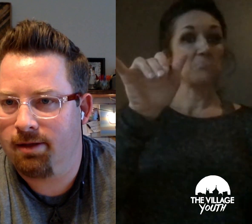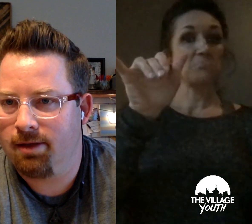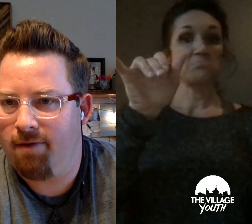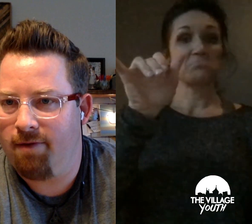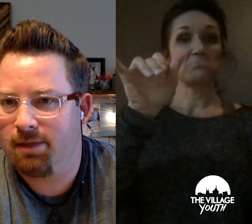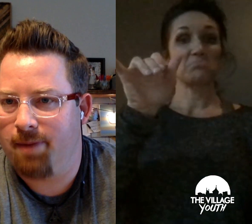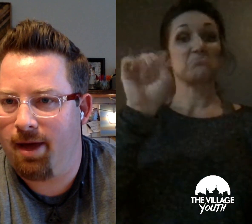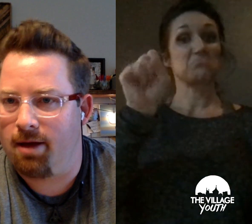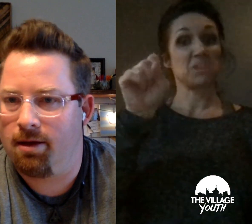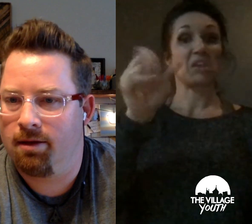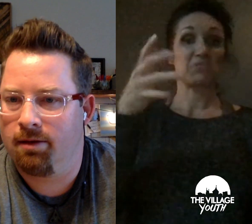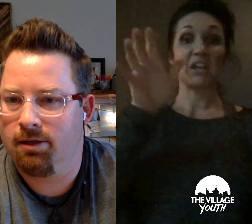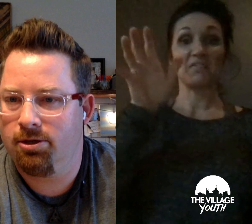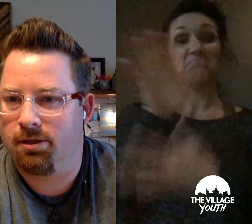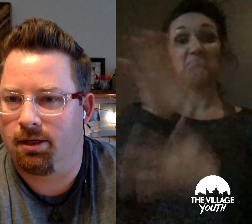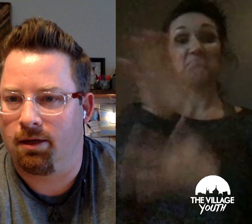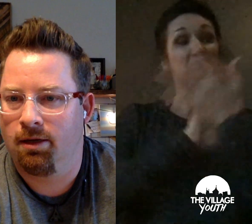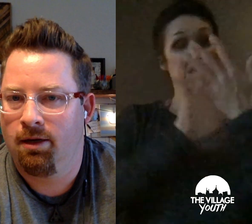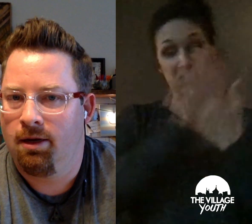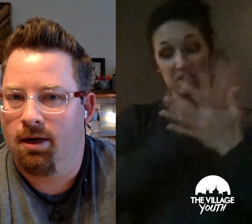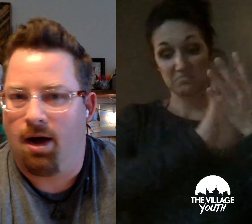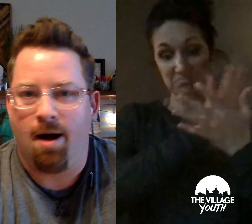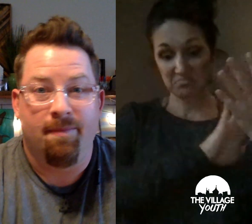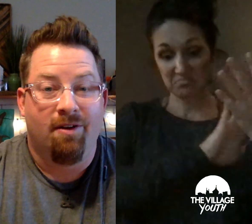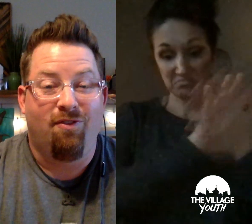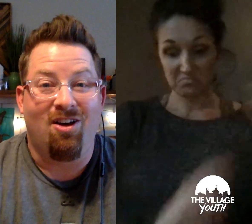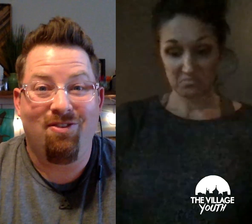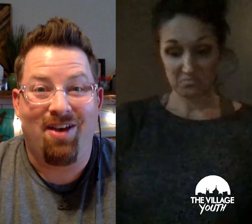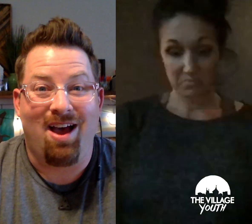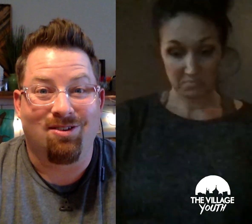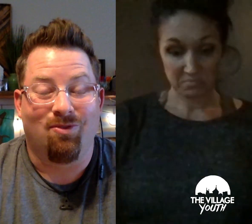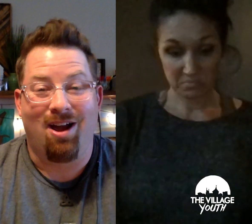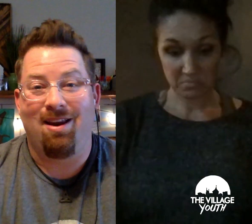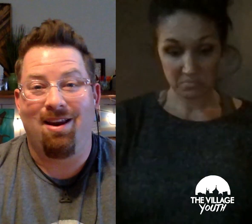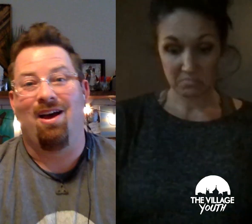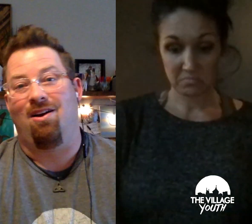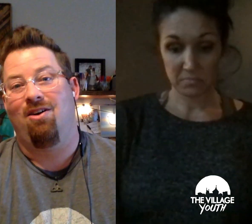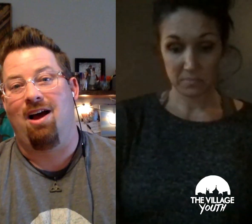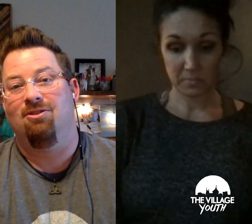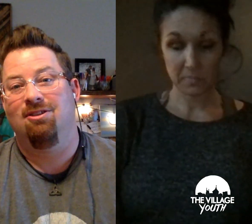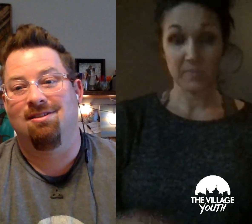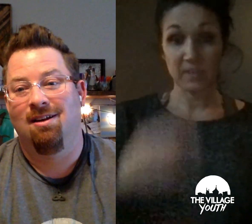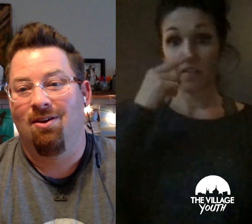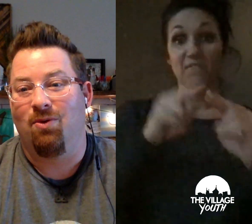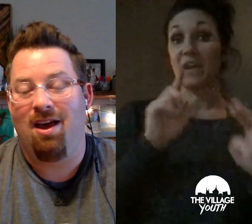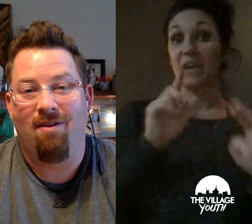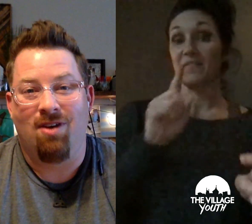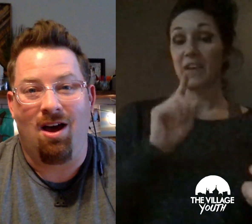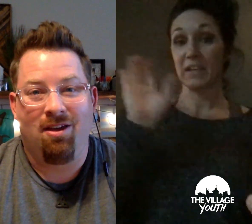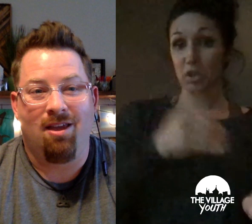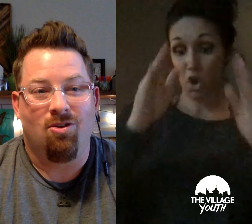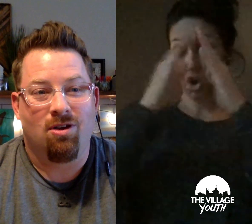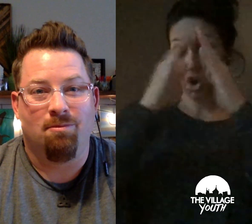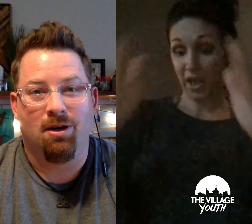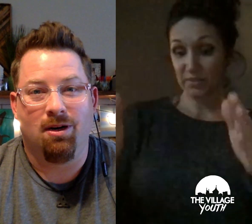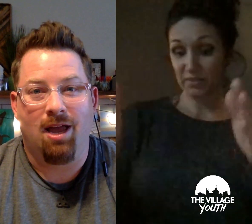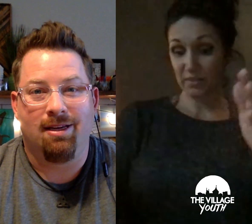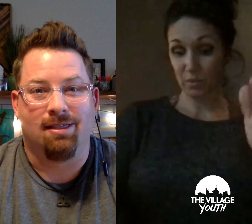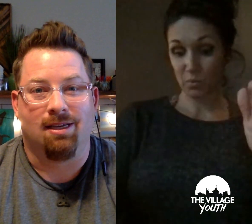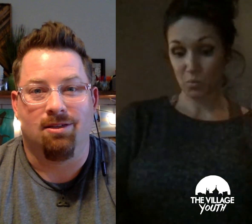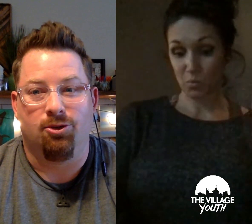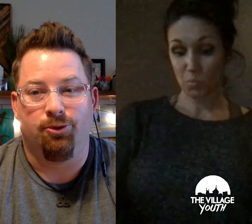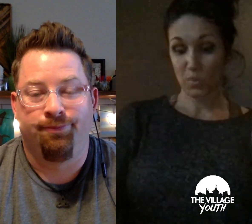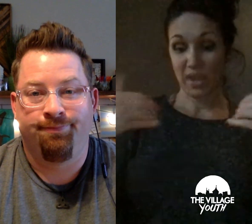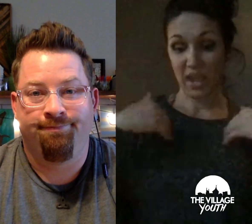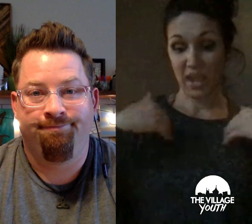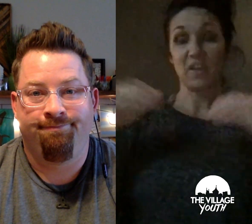Yeah, it's kind of a mixed bag. Interesting. Fun fact: right now at our house, we have nothing that you can put a